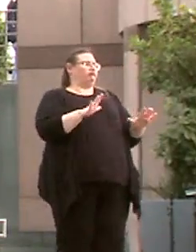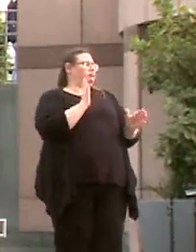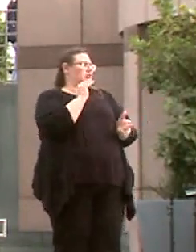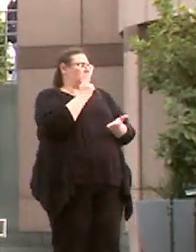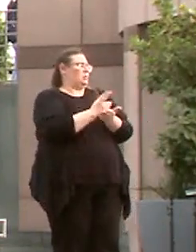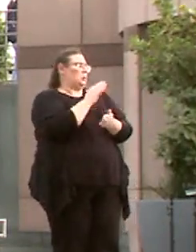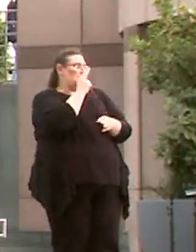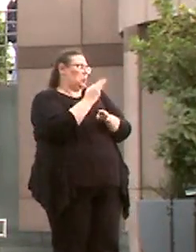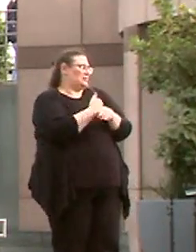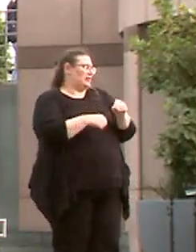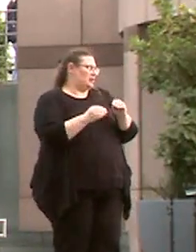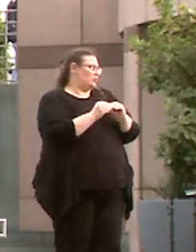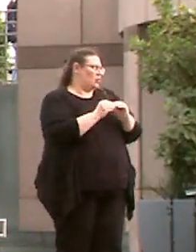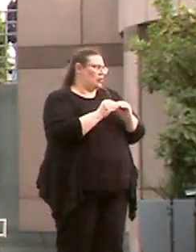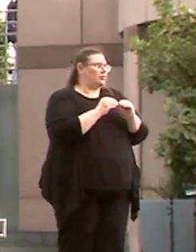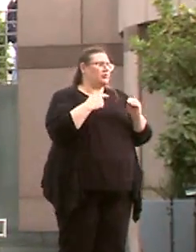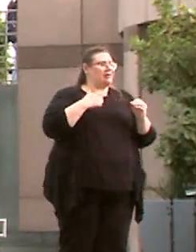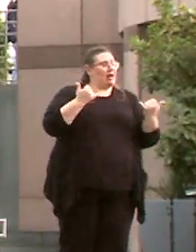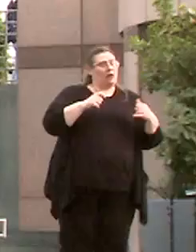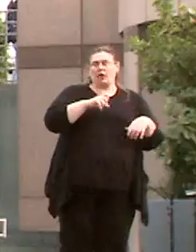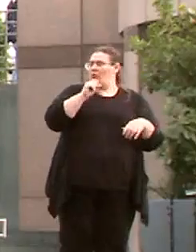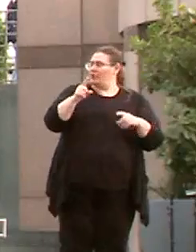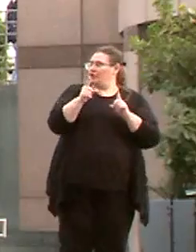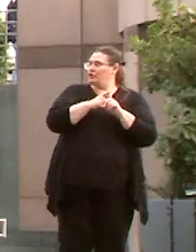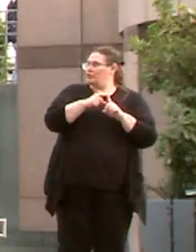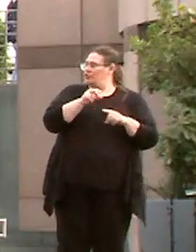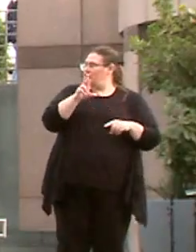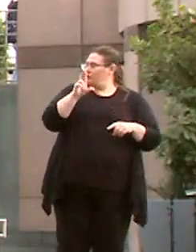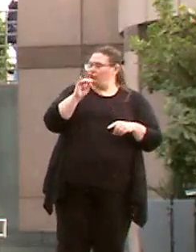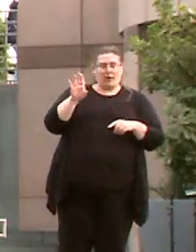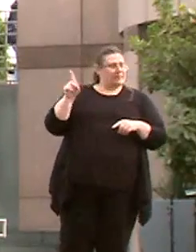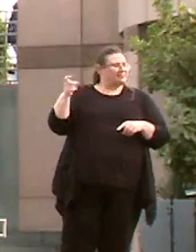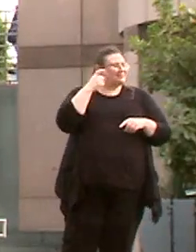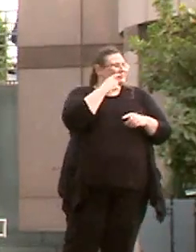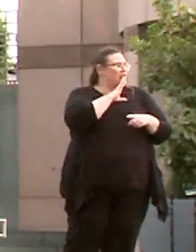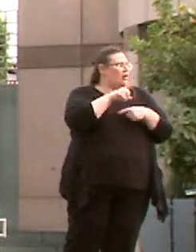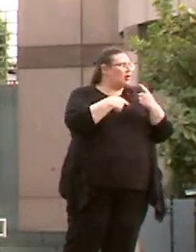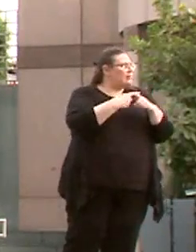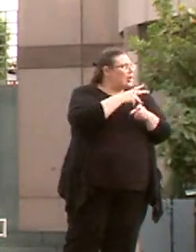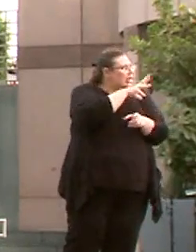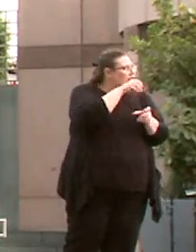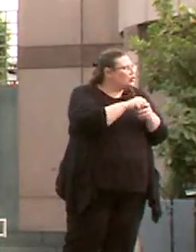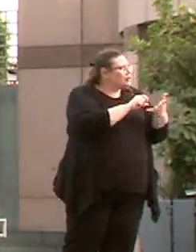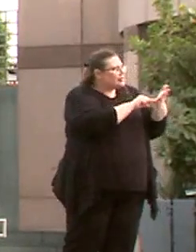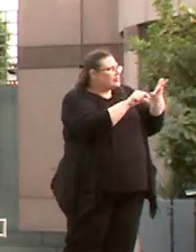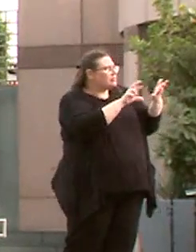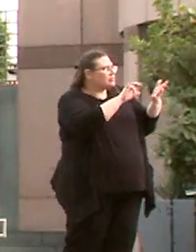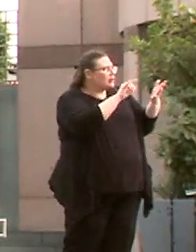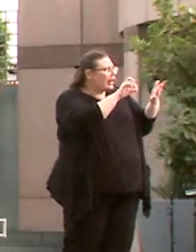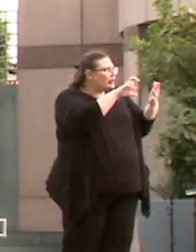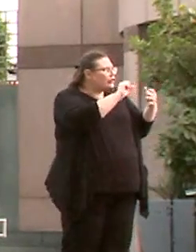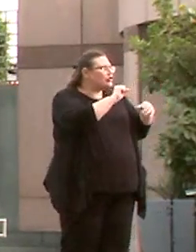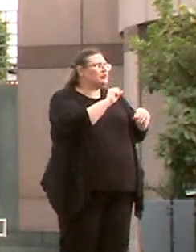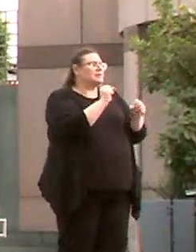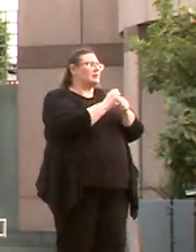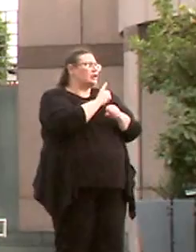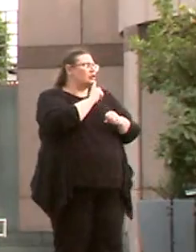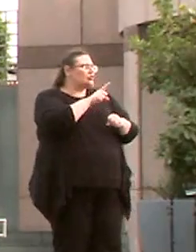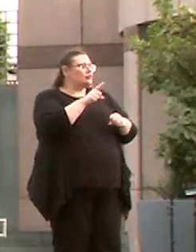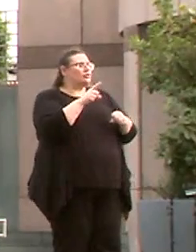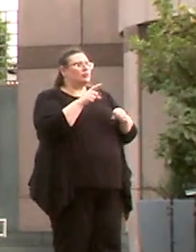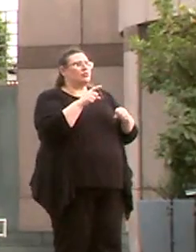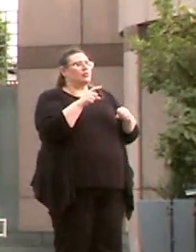so I'd love to give that question to Rod, that we were just talking about inclusion writers and making sure that you